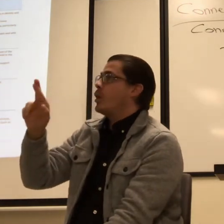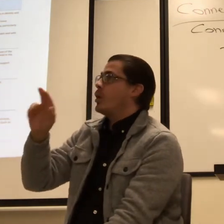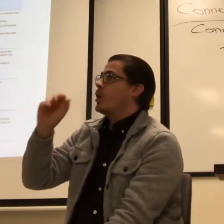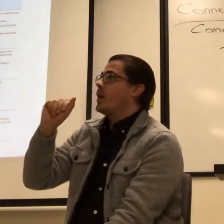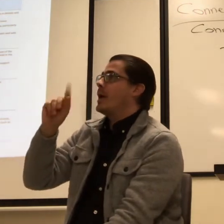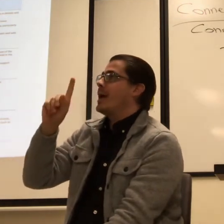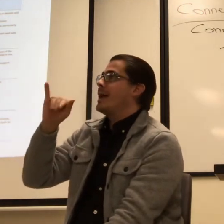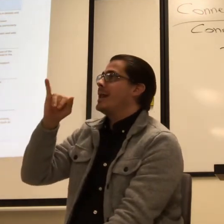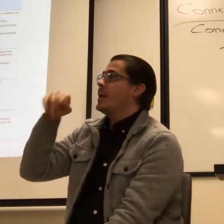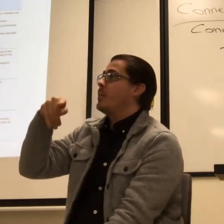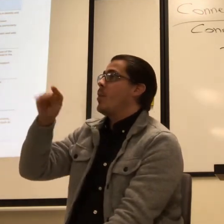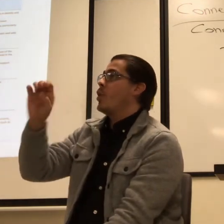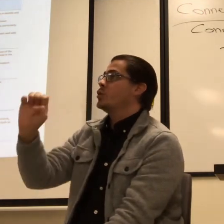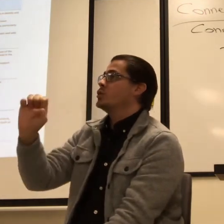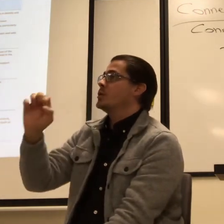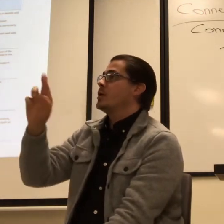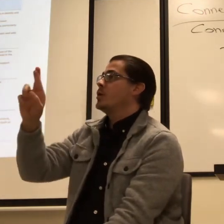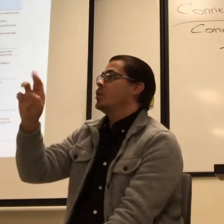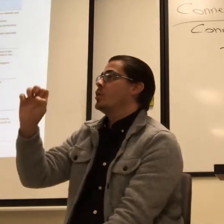adipose, reticular.